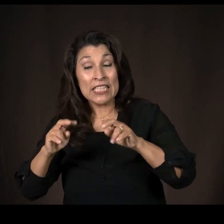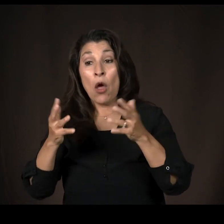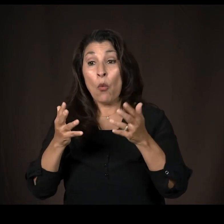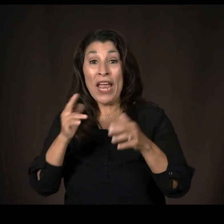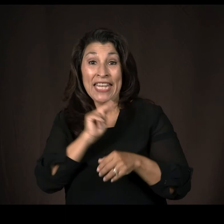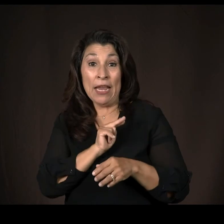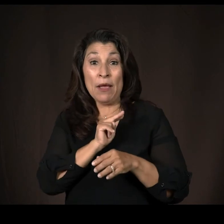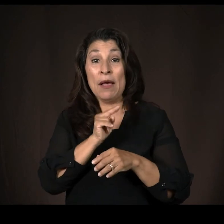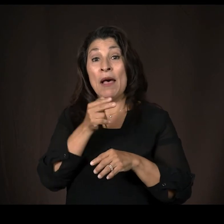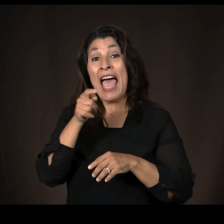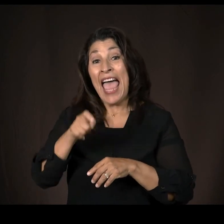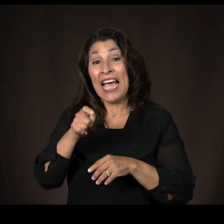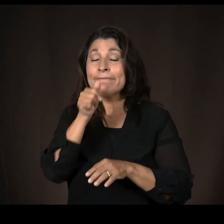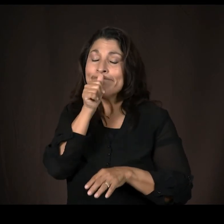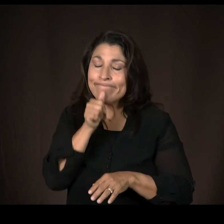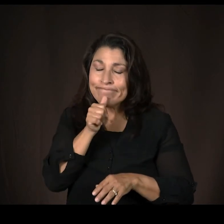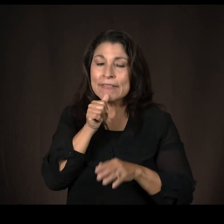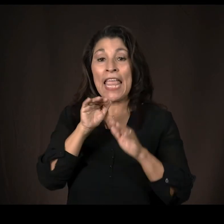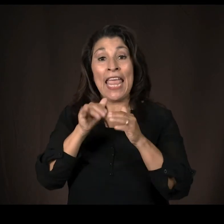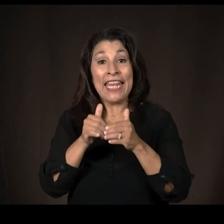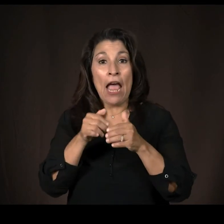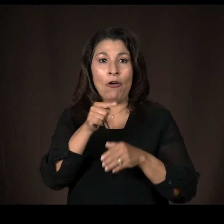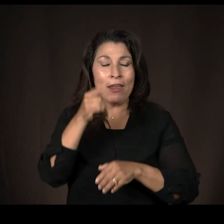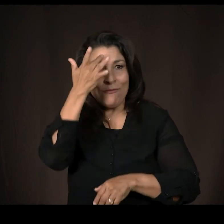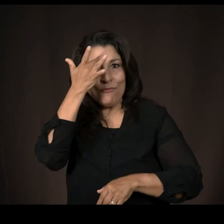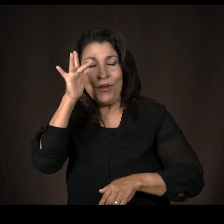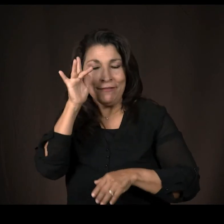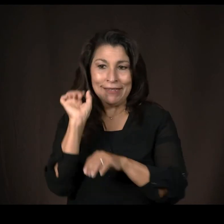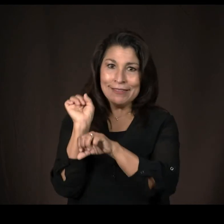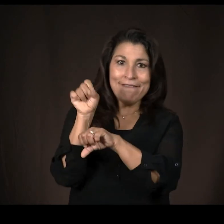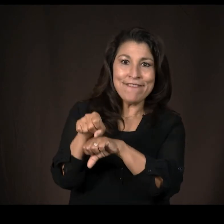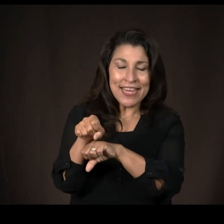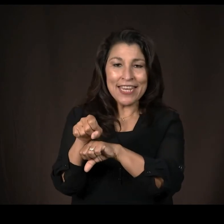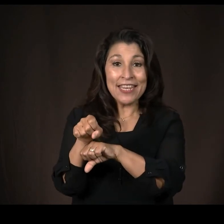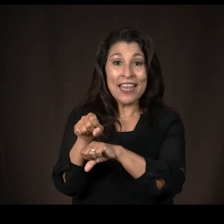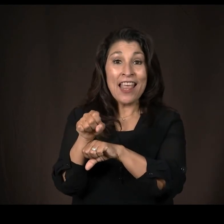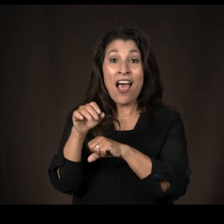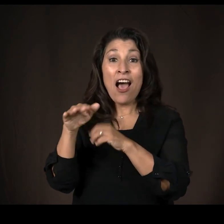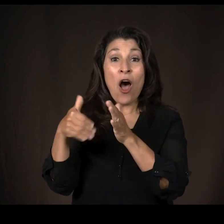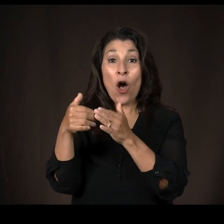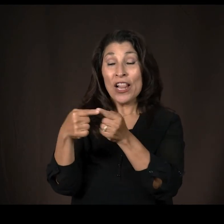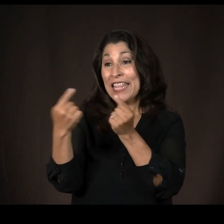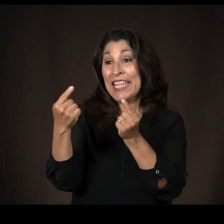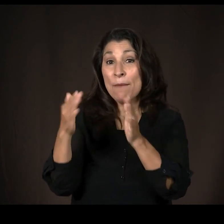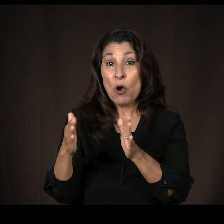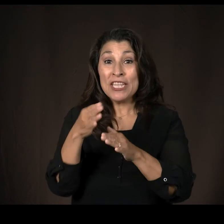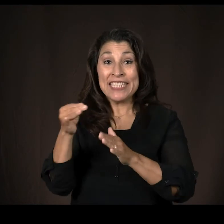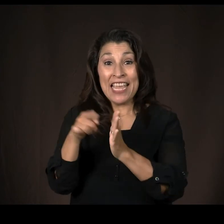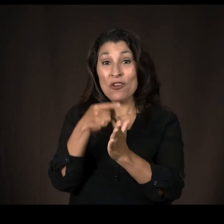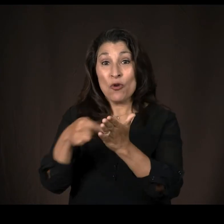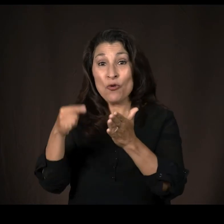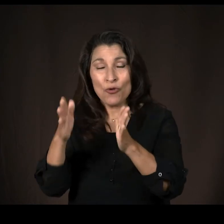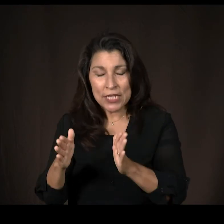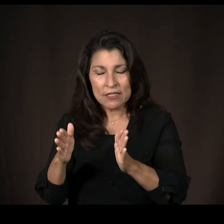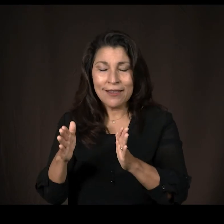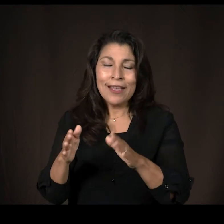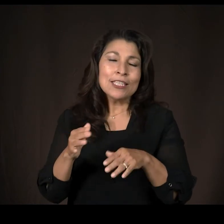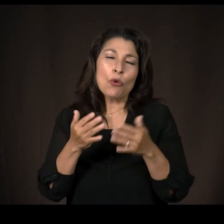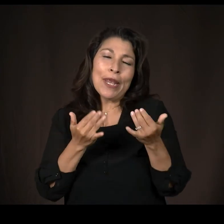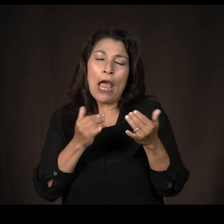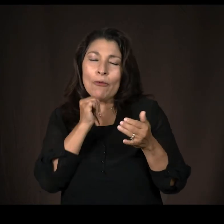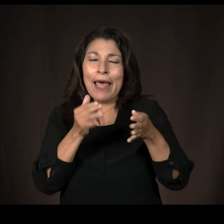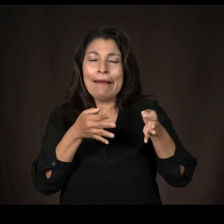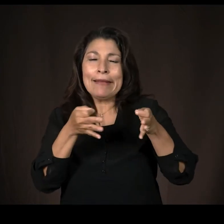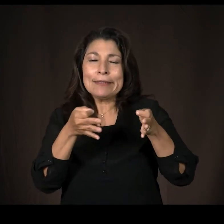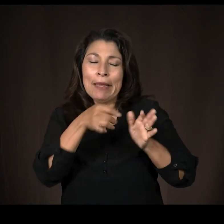to deal with, and how he brilliantly disarmed and defeated every one of these opponents and critics. So I'm not going to go